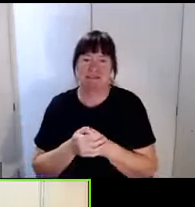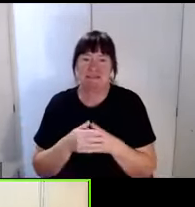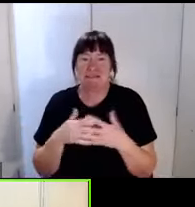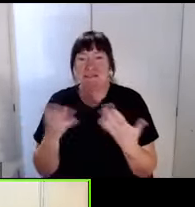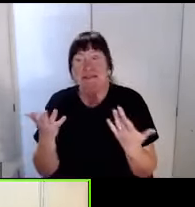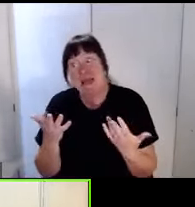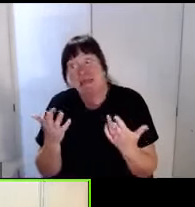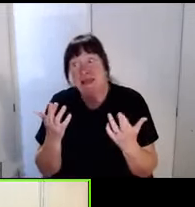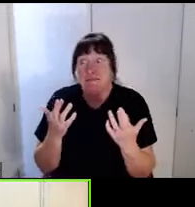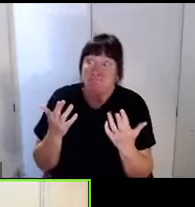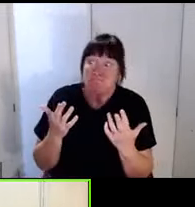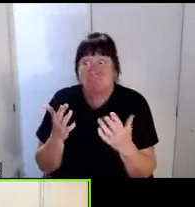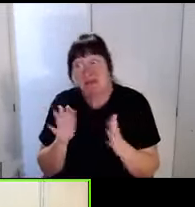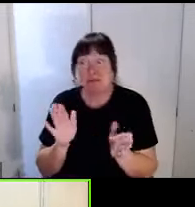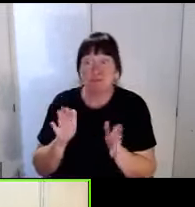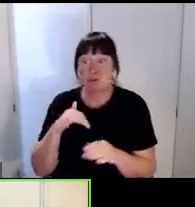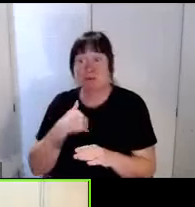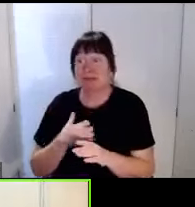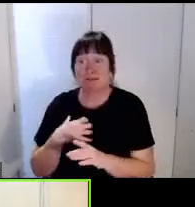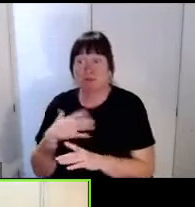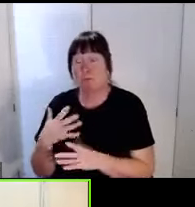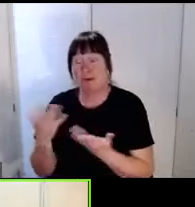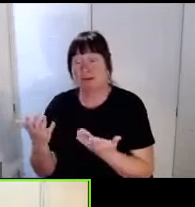required. Maybe we'll get there.